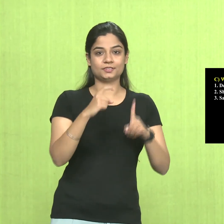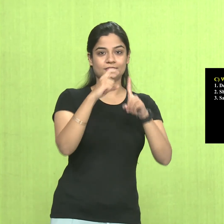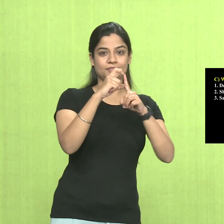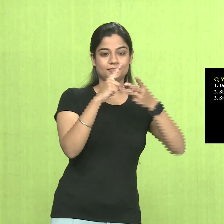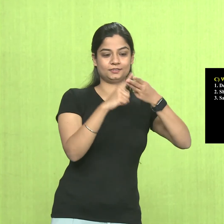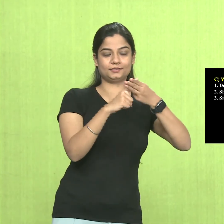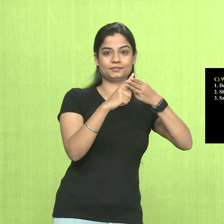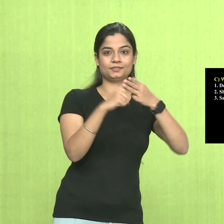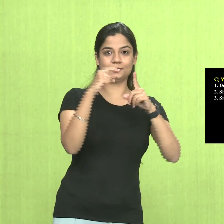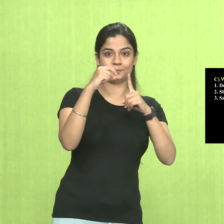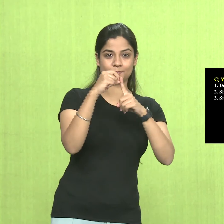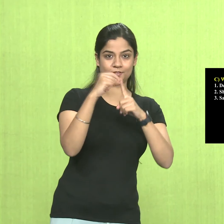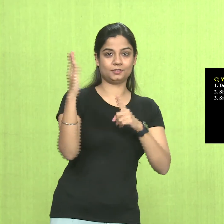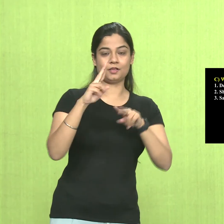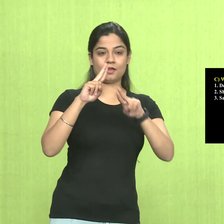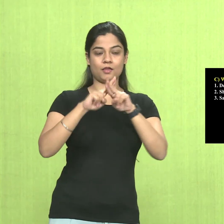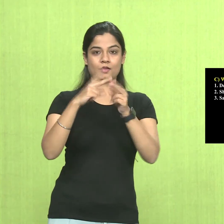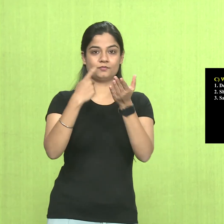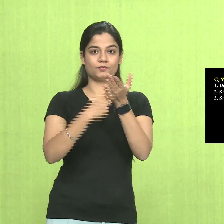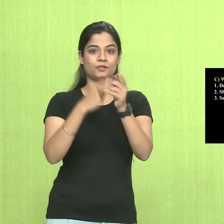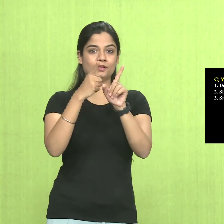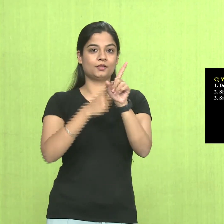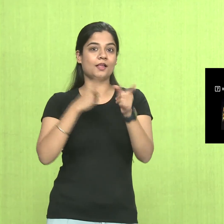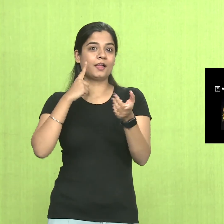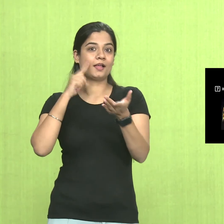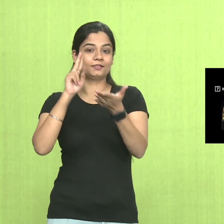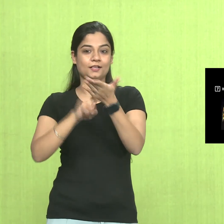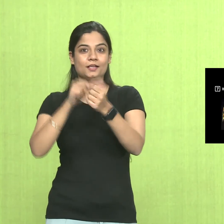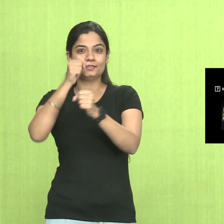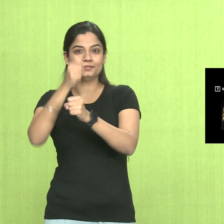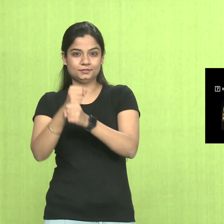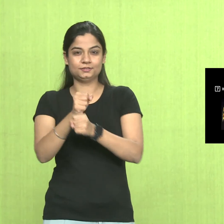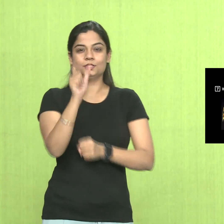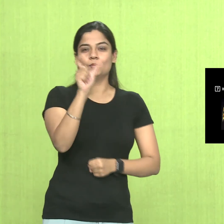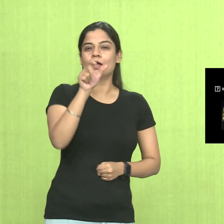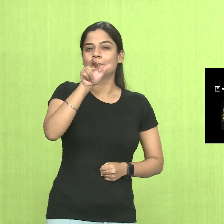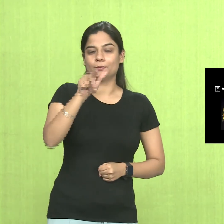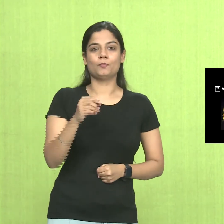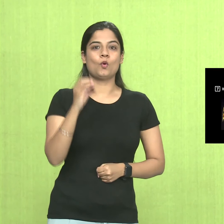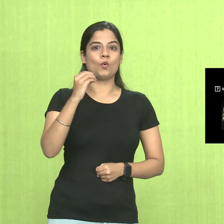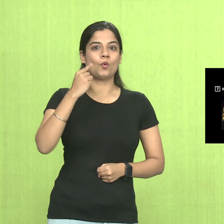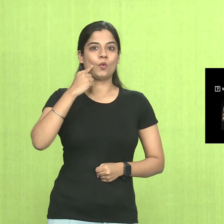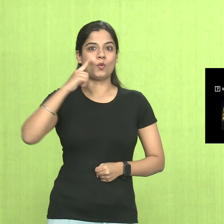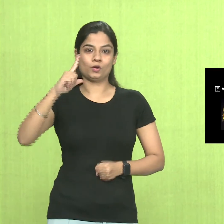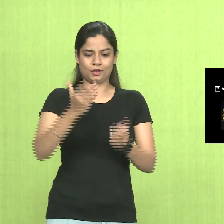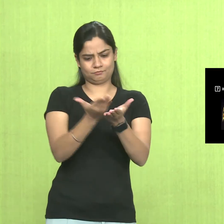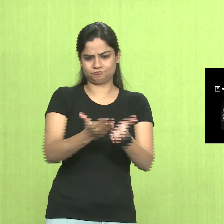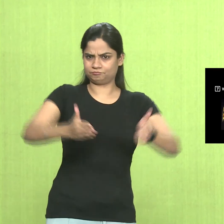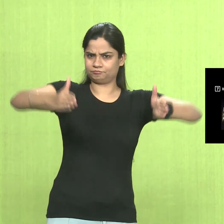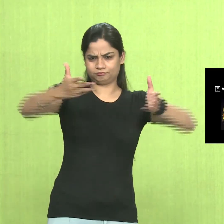first one under this is called deep frying, when the food is